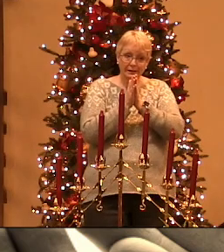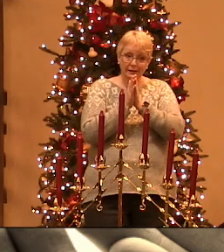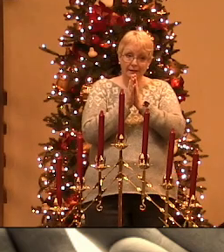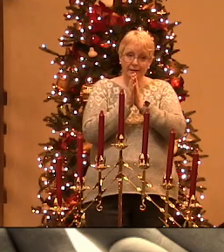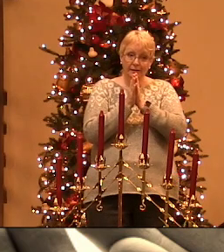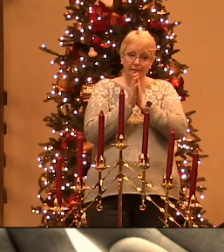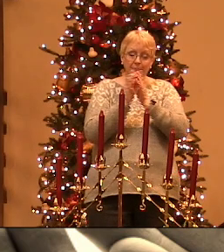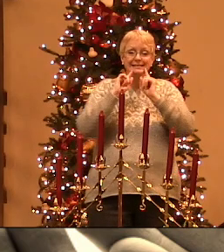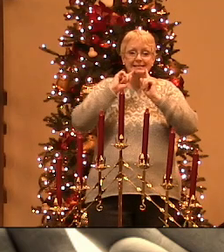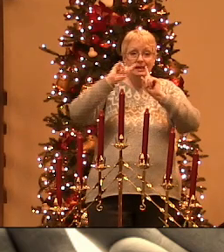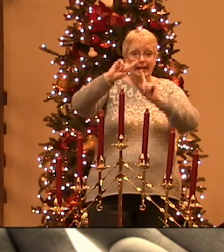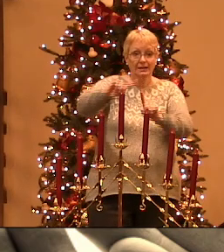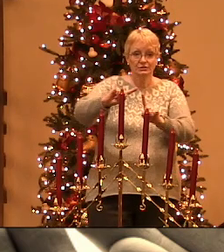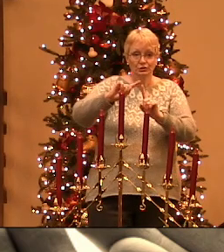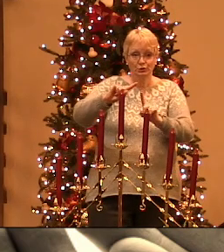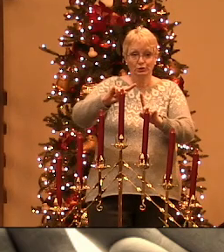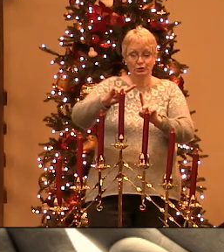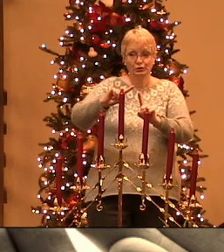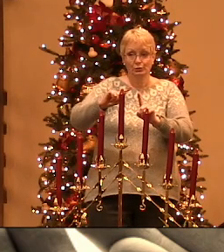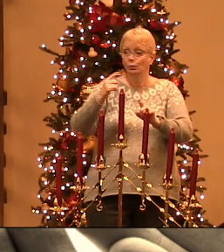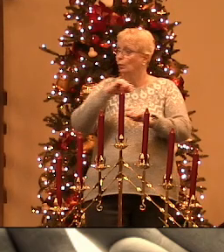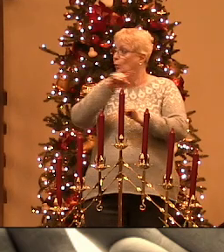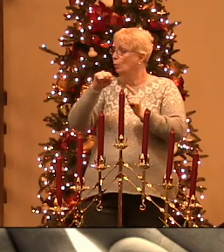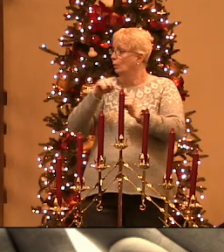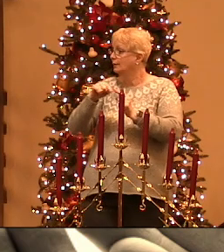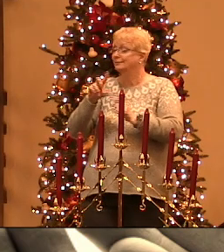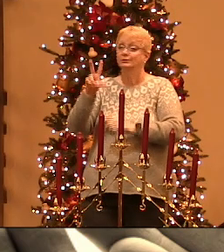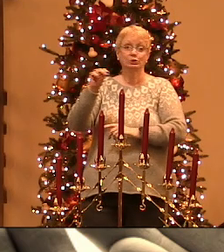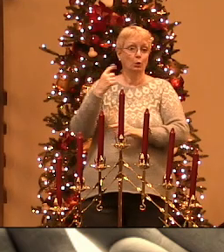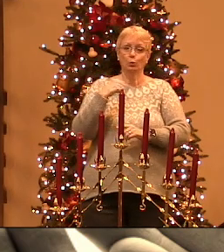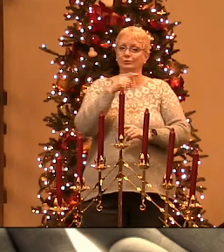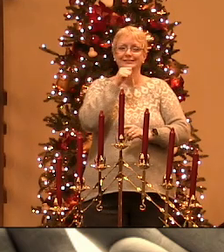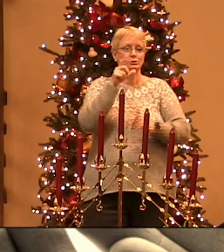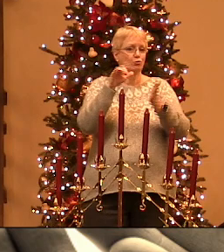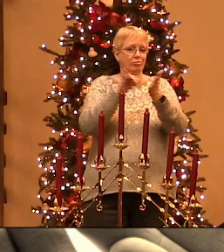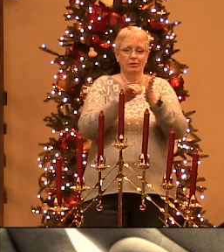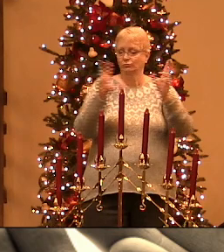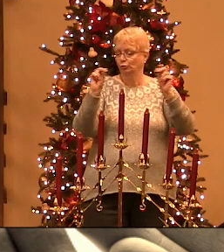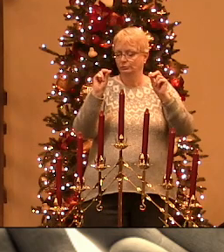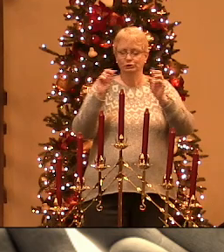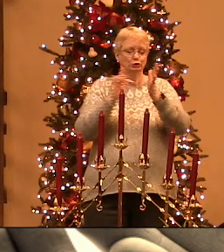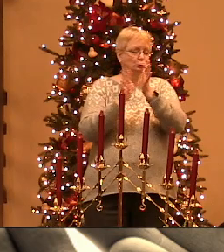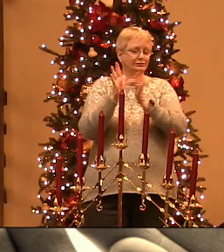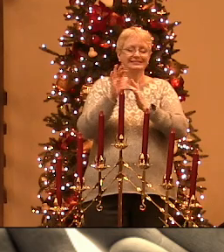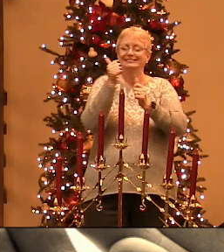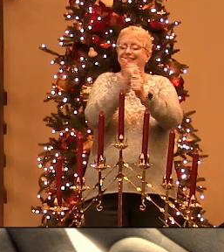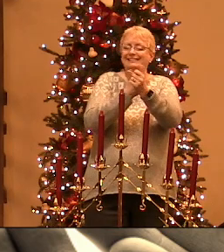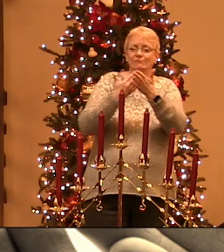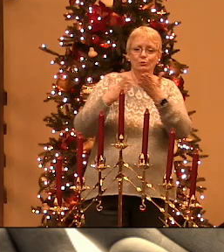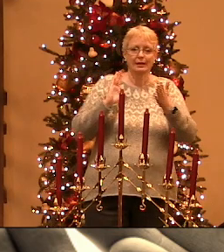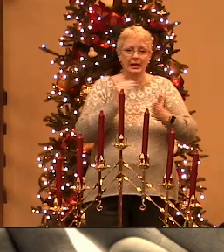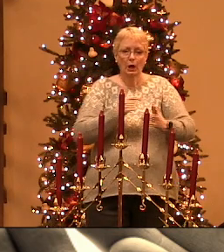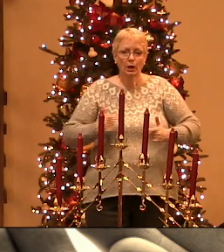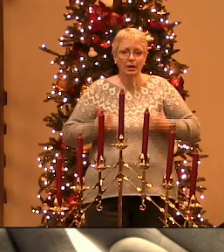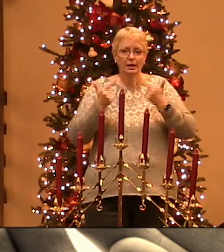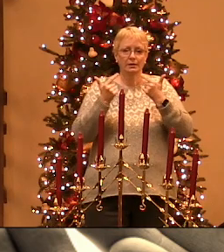that answer, when we answer it, is no, we do not, that Jesus is everything. And we sang this song a few weeks